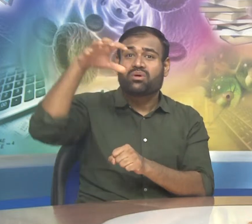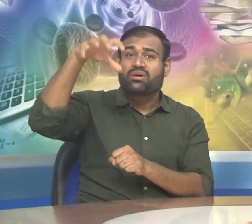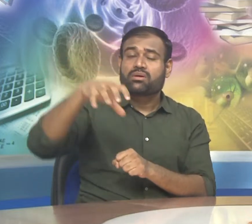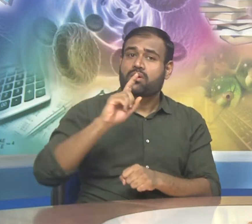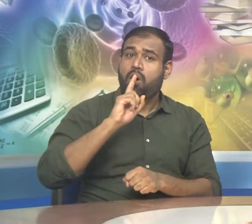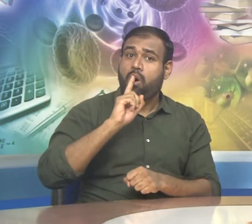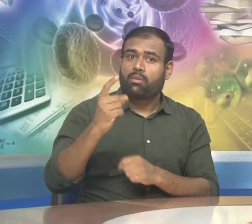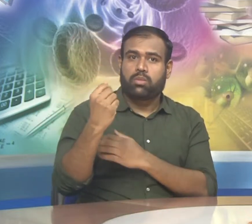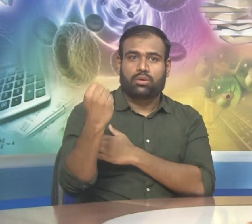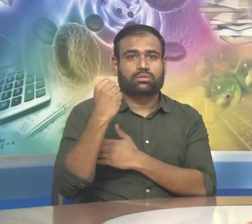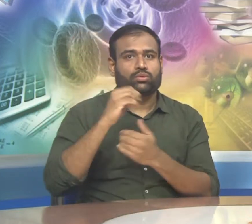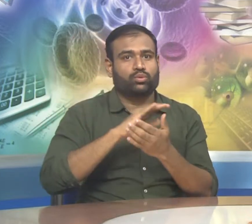state concerned.